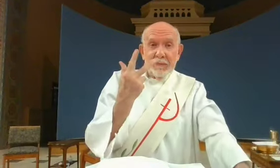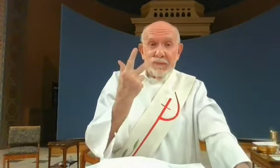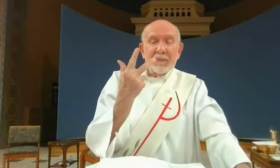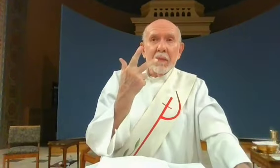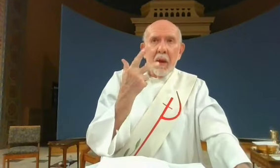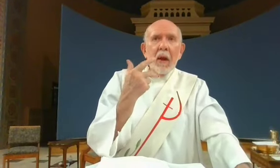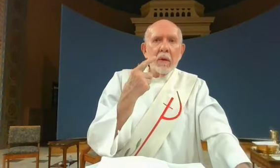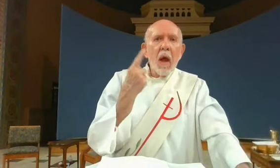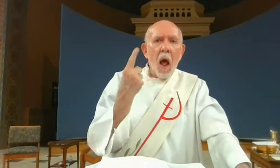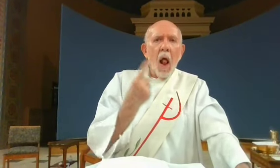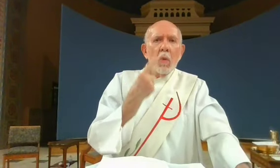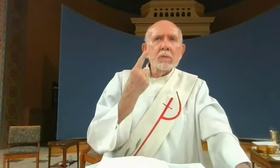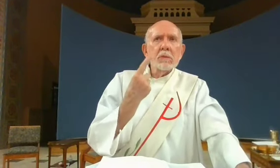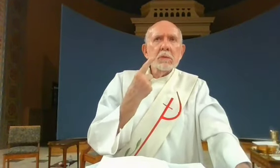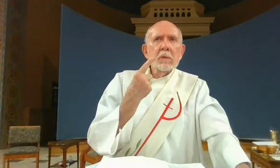The Trinity.